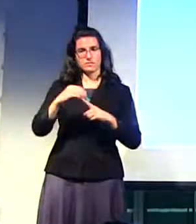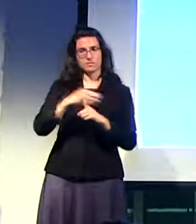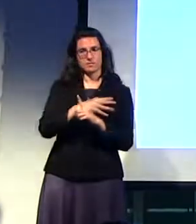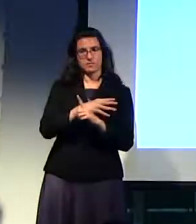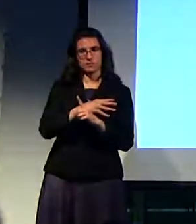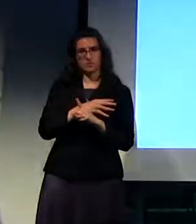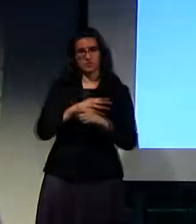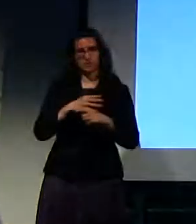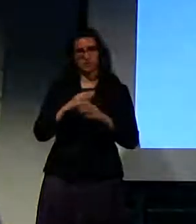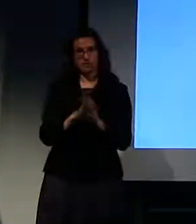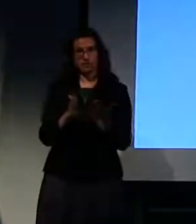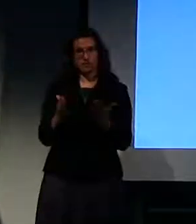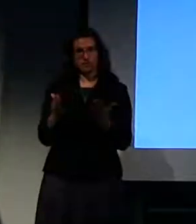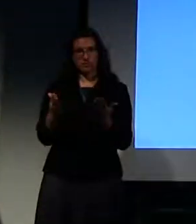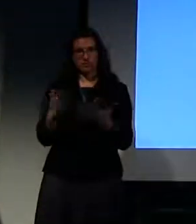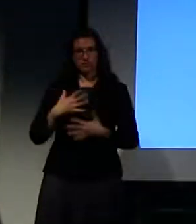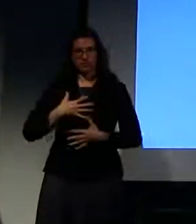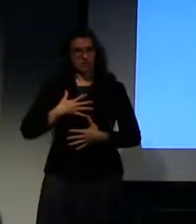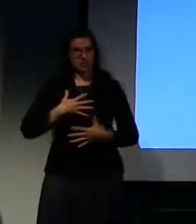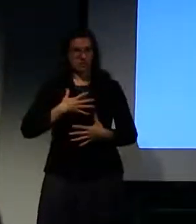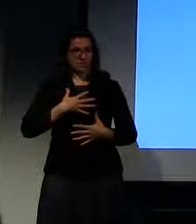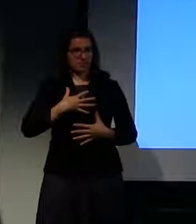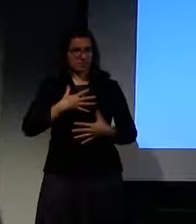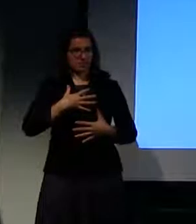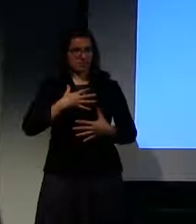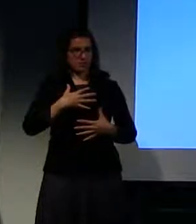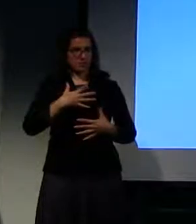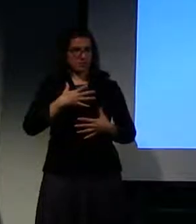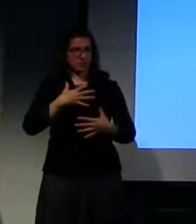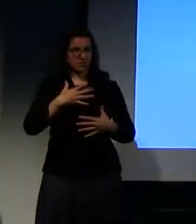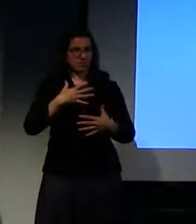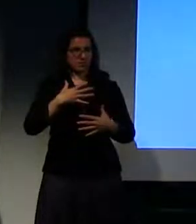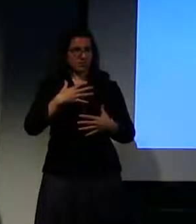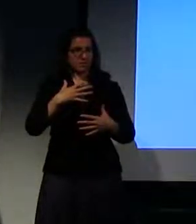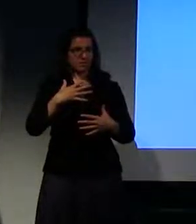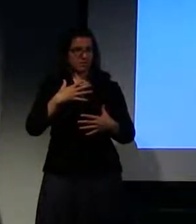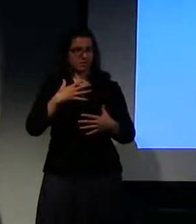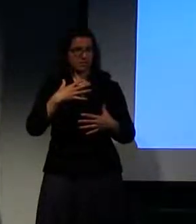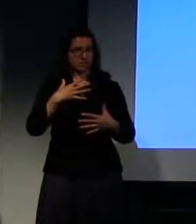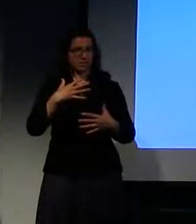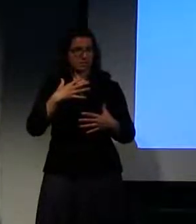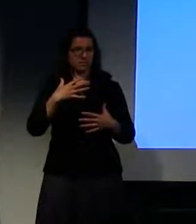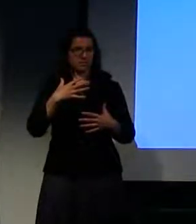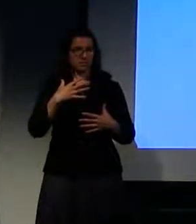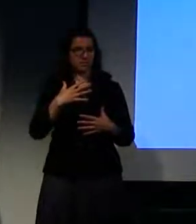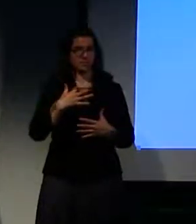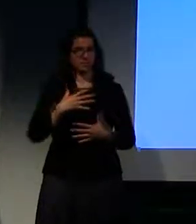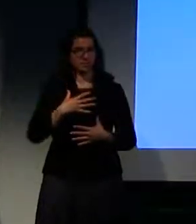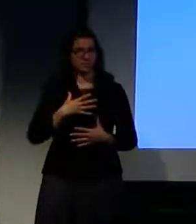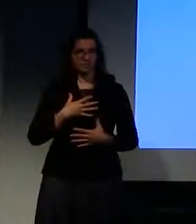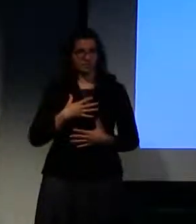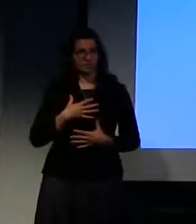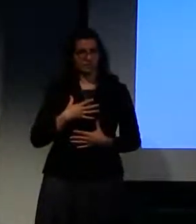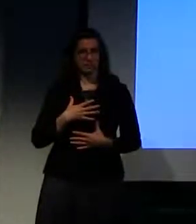book, practice, shadow, practice, practice, practice,